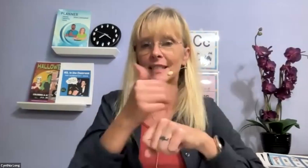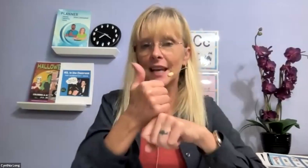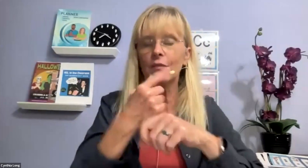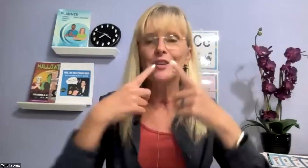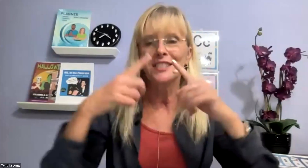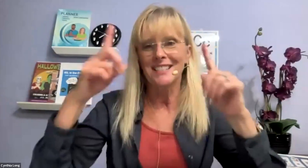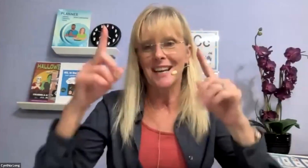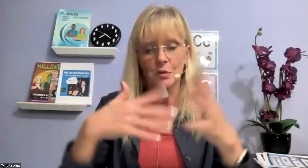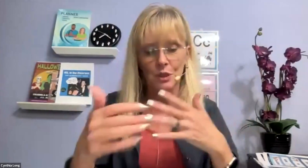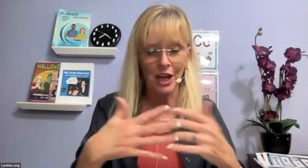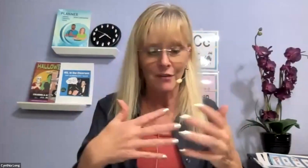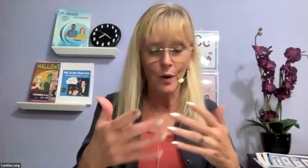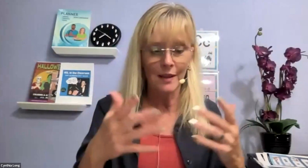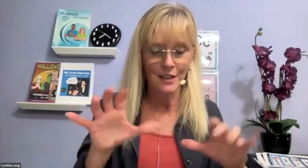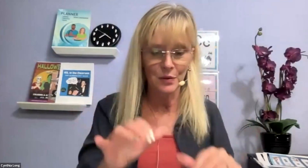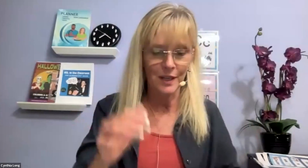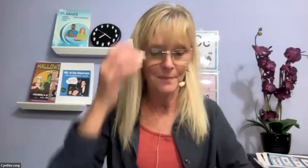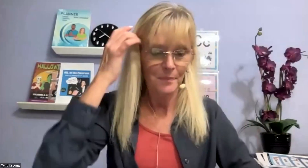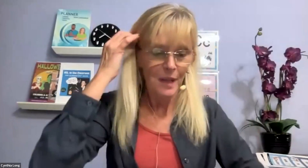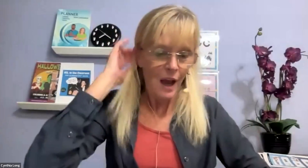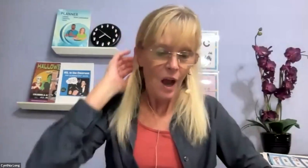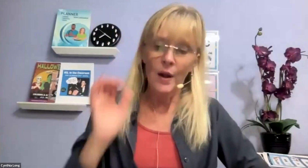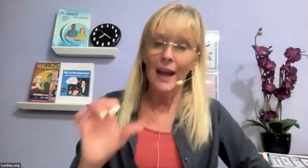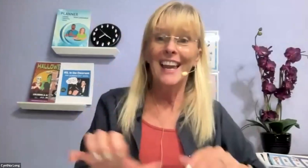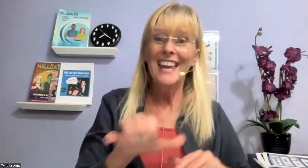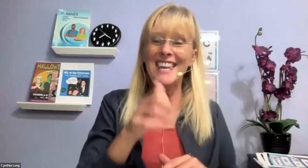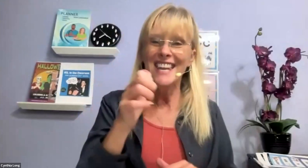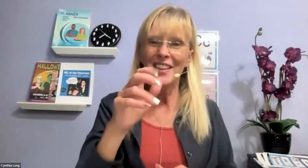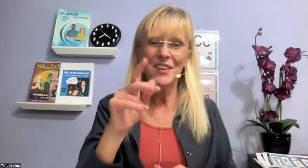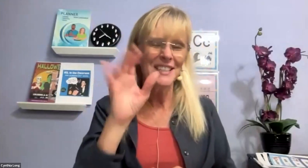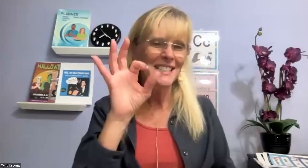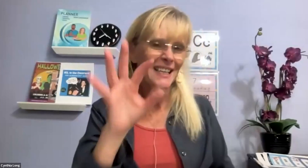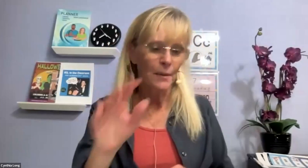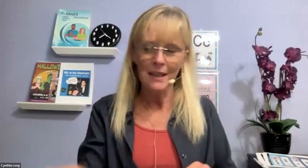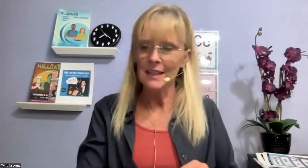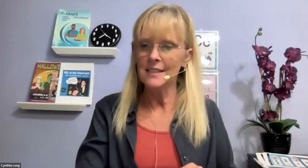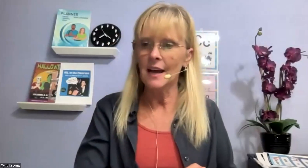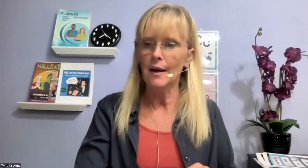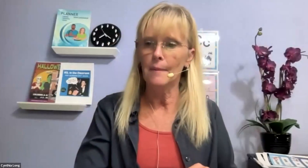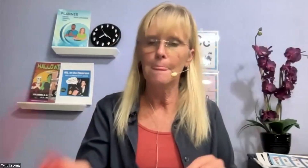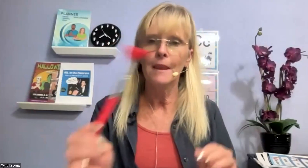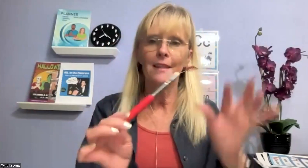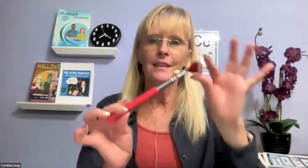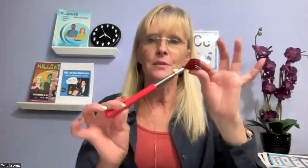set up for success, whichever way they do it. Okay, another tip is this right